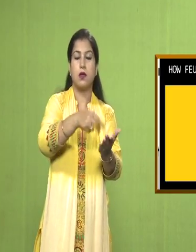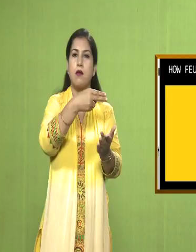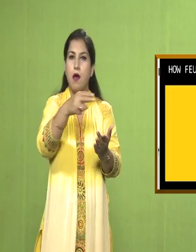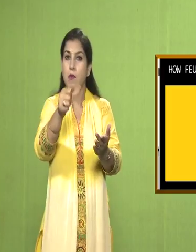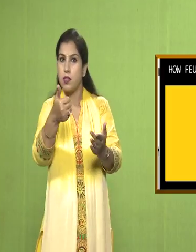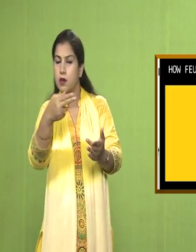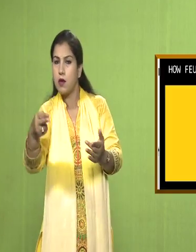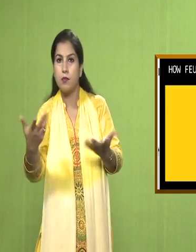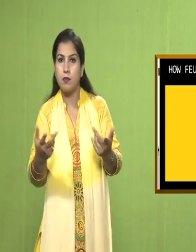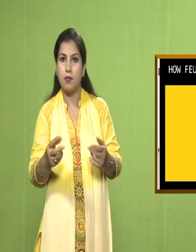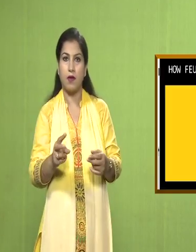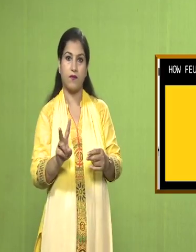as villeins.